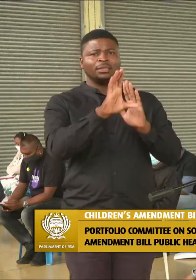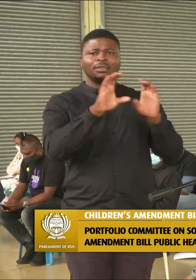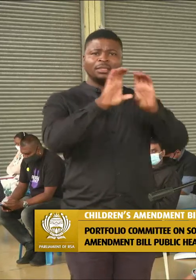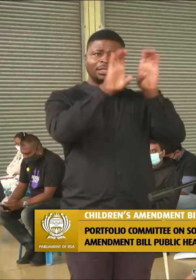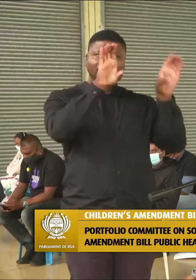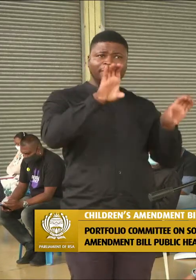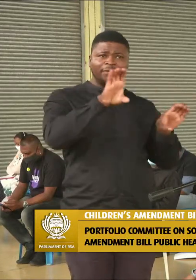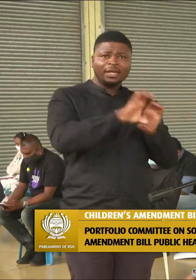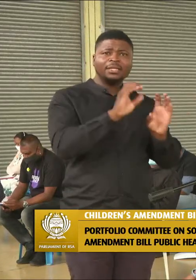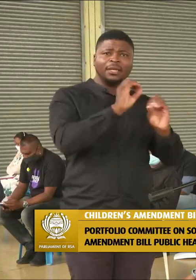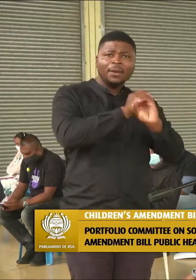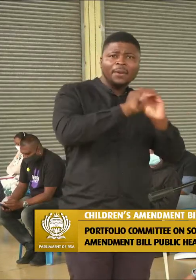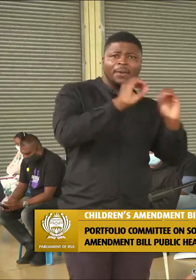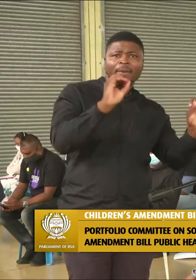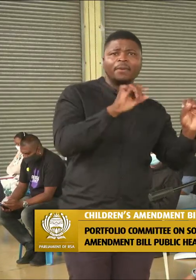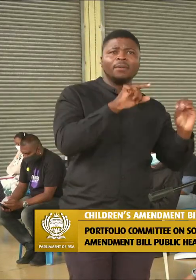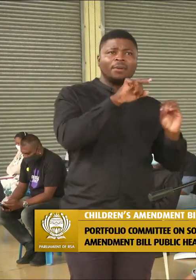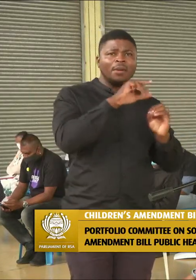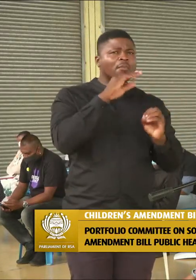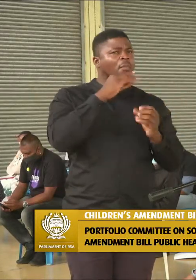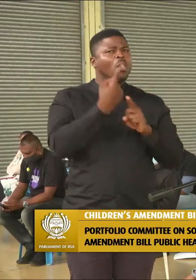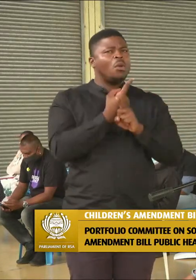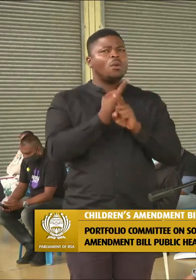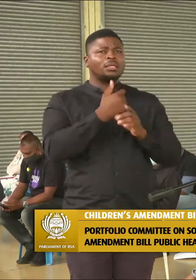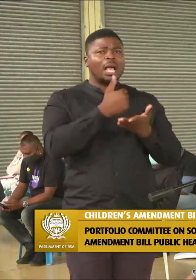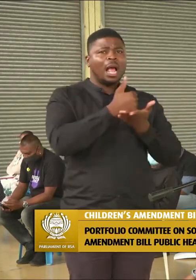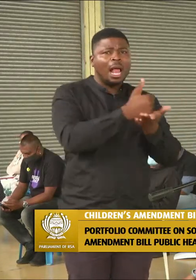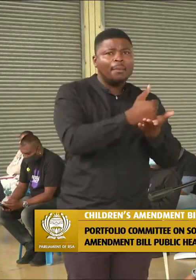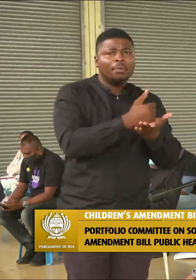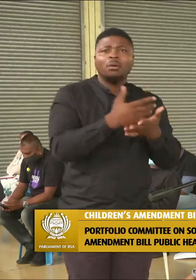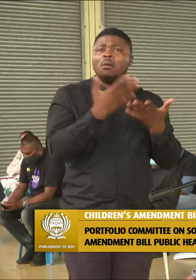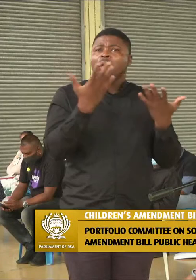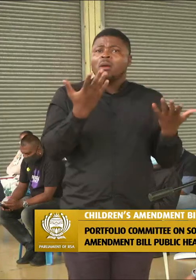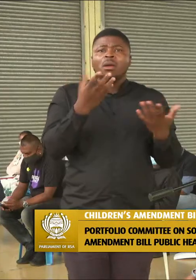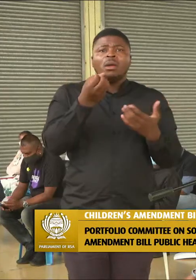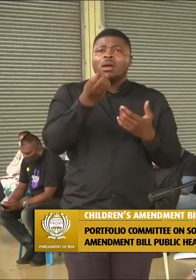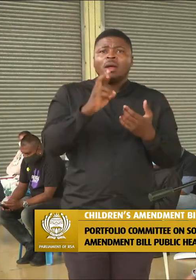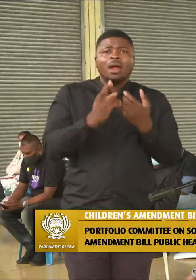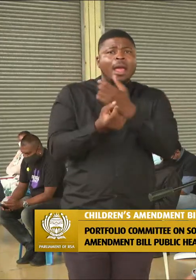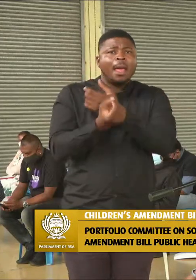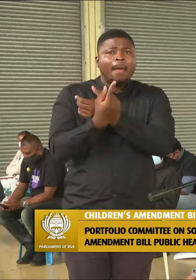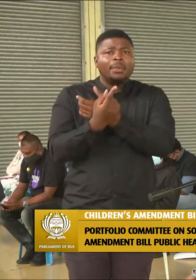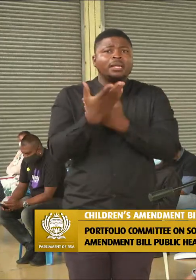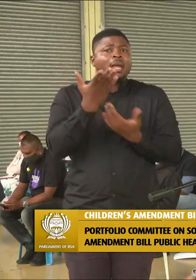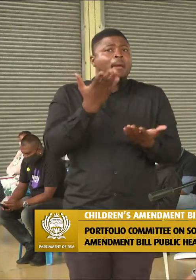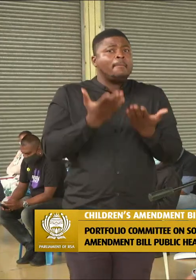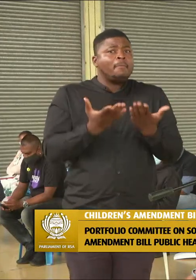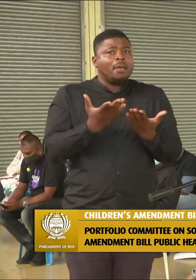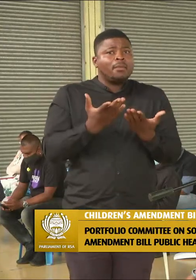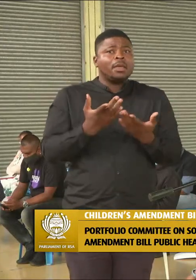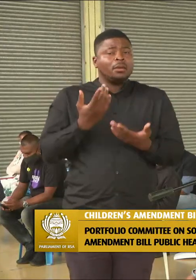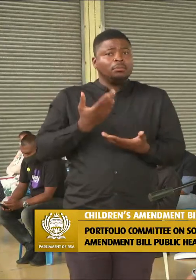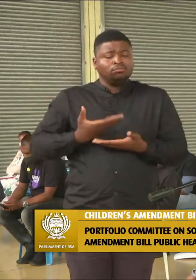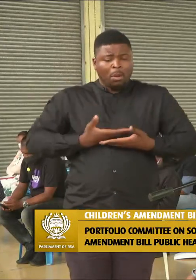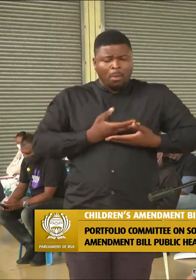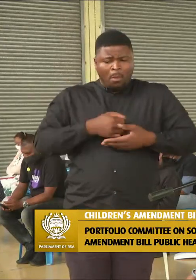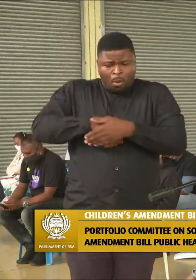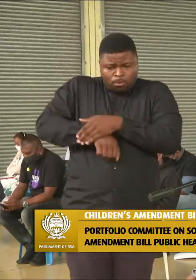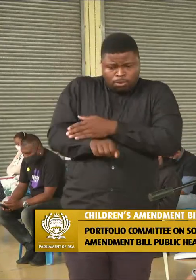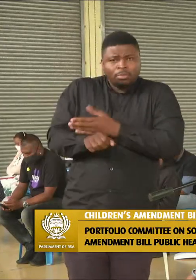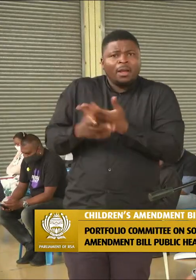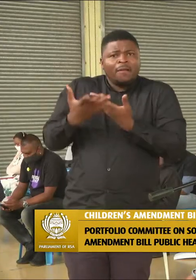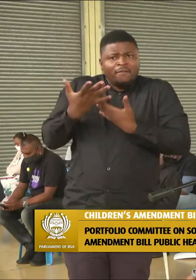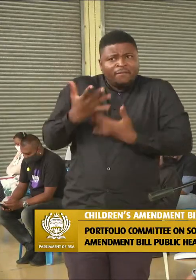especially lezi ingane lezo thola ukuthi umzali uyizalile wangayenzela certificate wahamba wayishiya nogogo. It